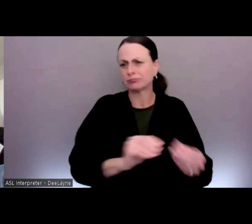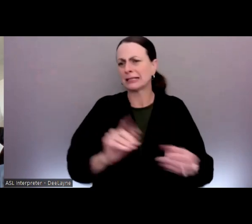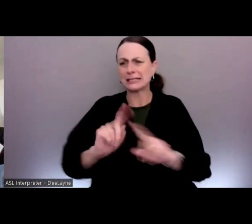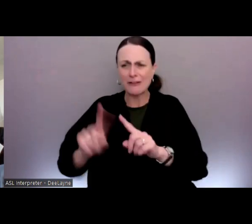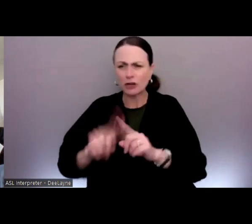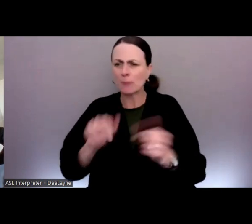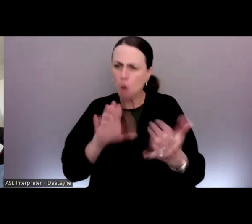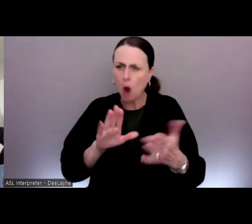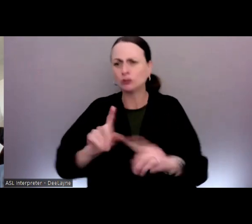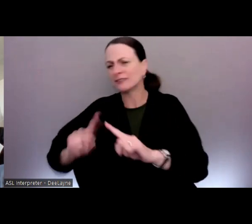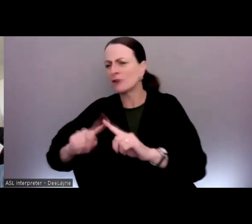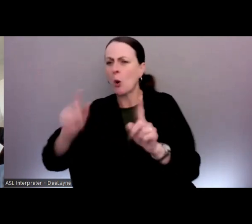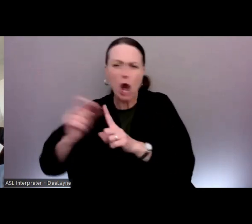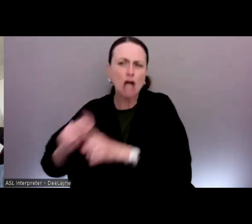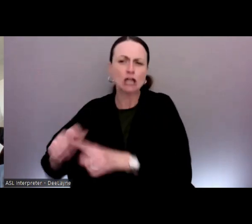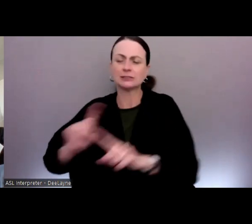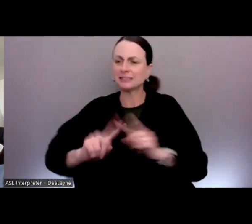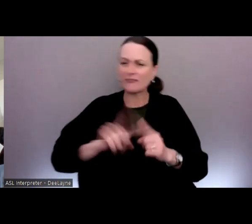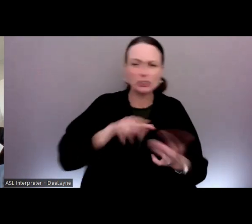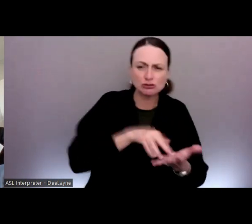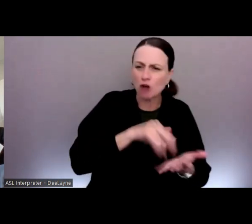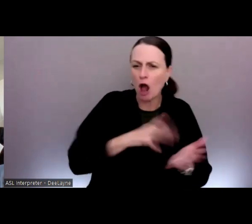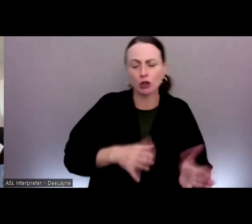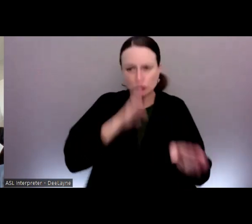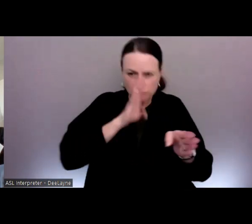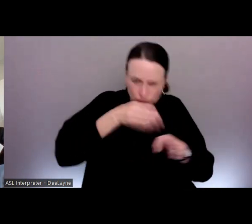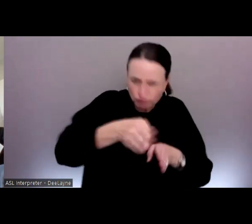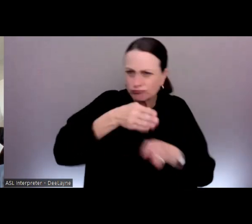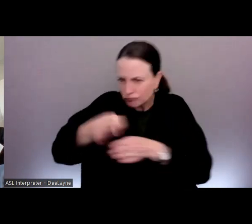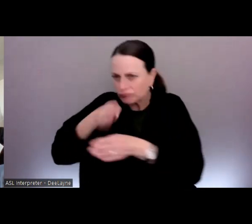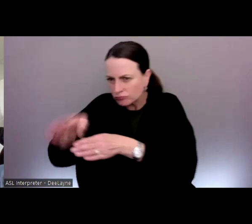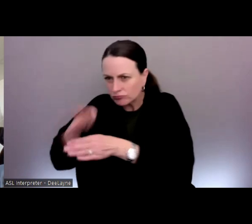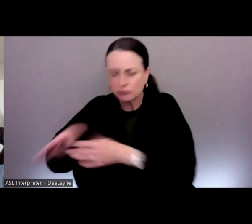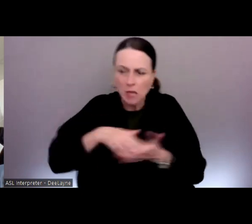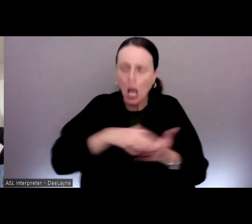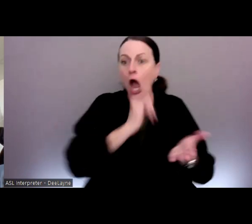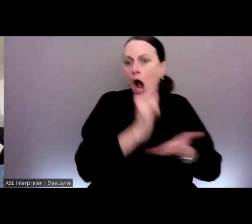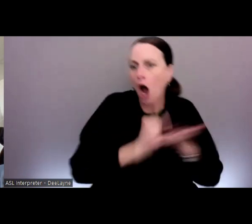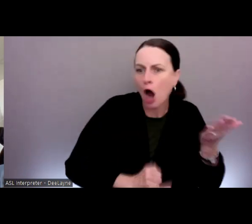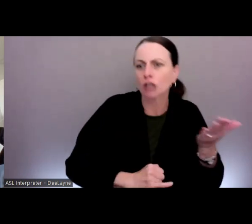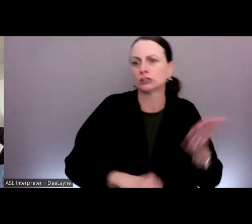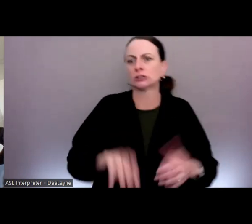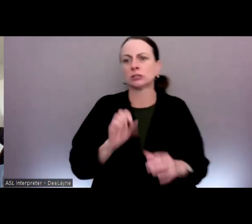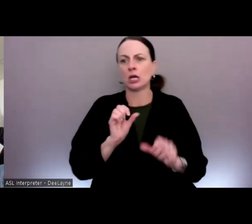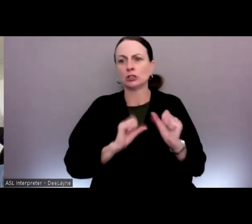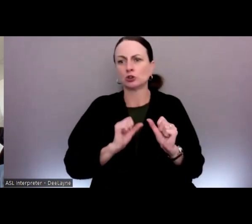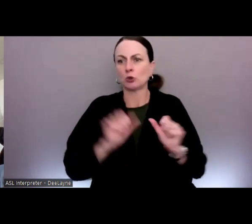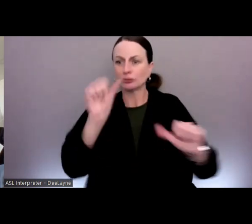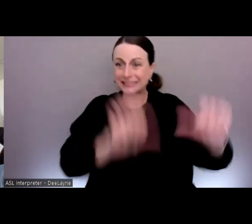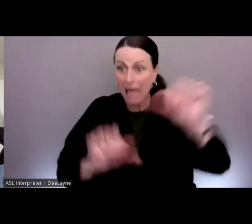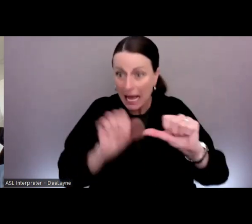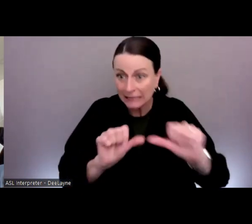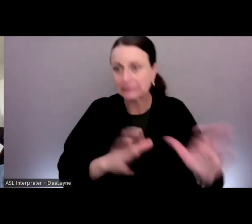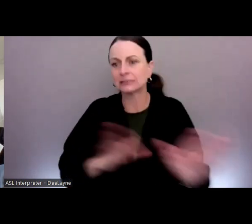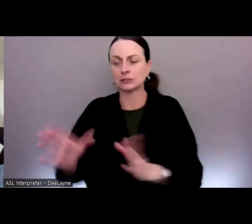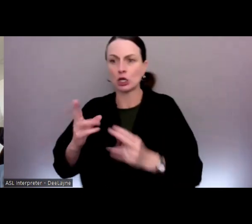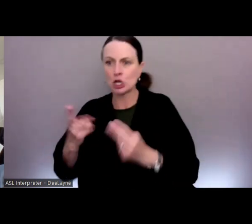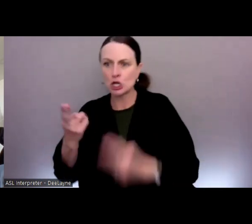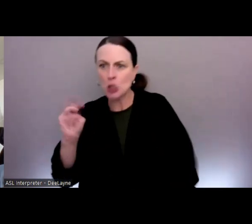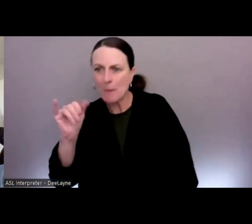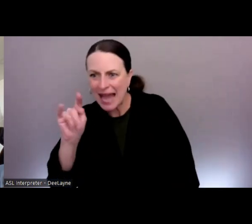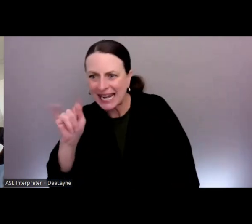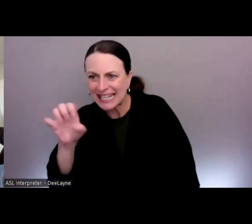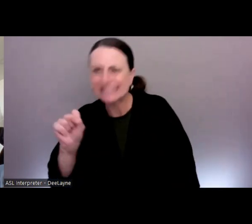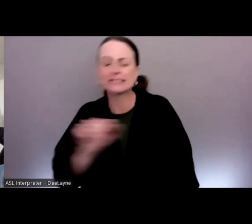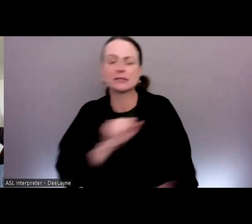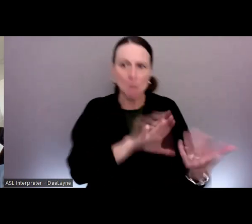like studied in these fields of the arts and social sciences and humanities and consistently come up against